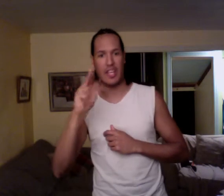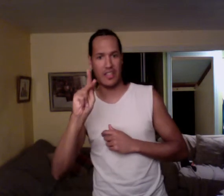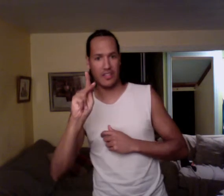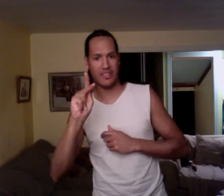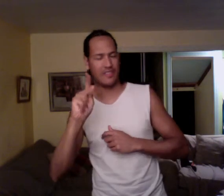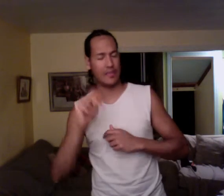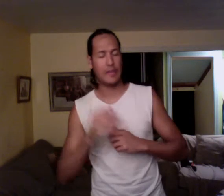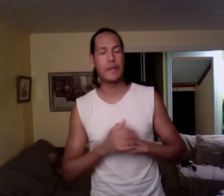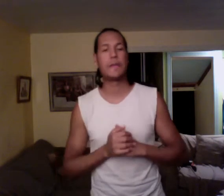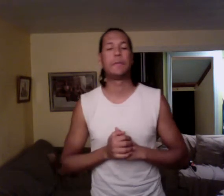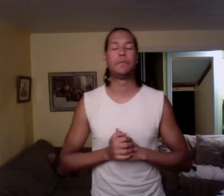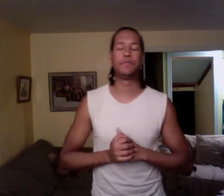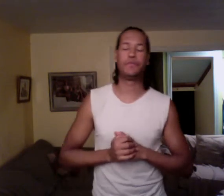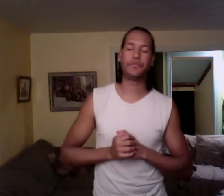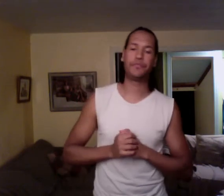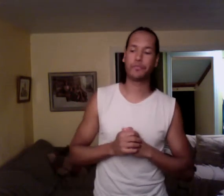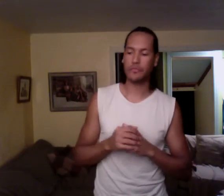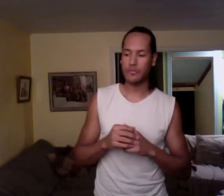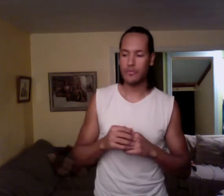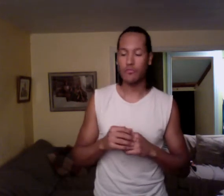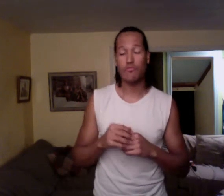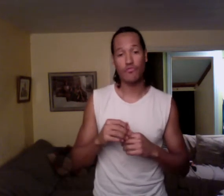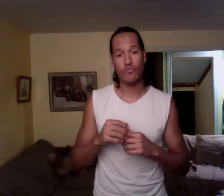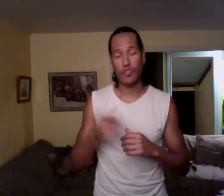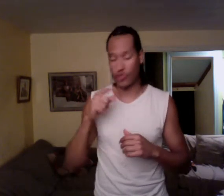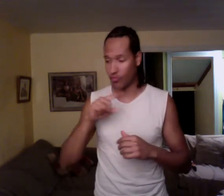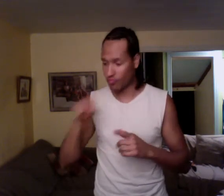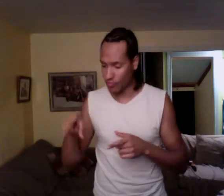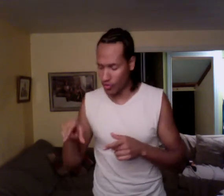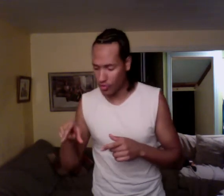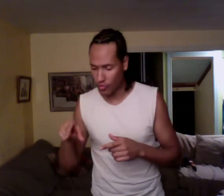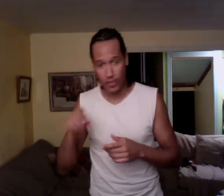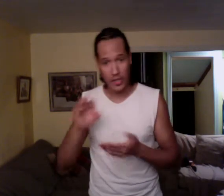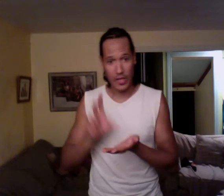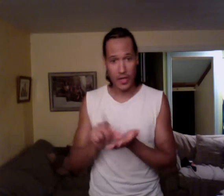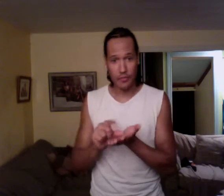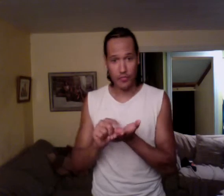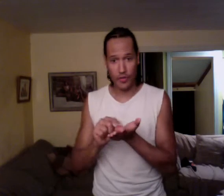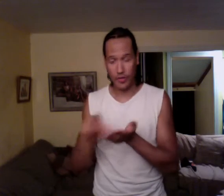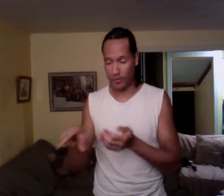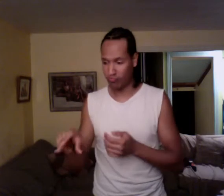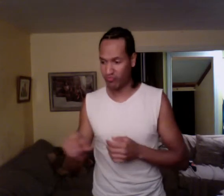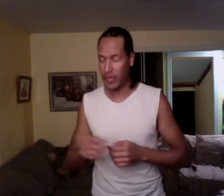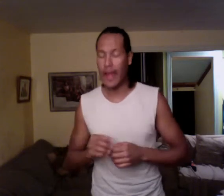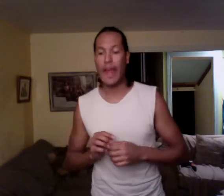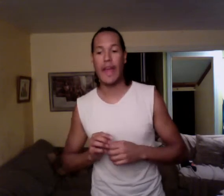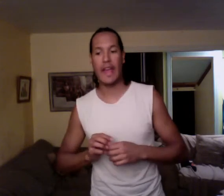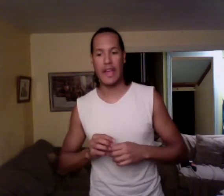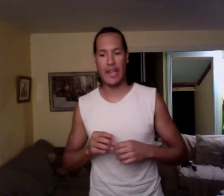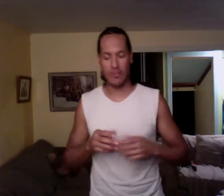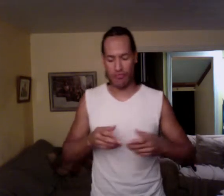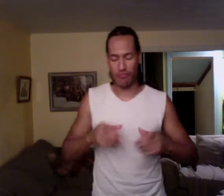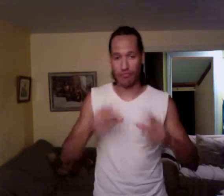then go to the printer and then you would put your checks in, feed it into the printer, and then basically hit